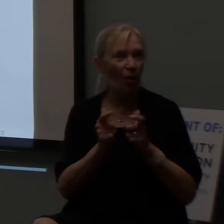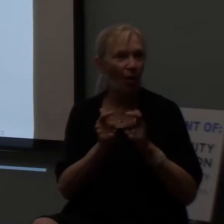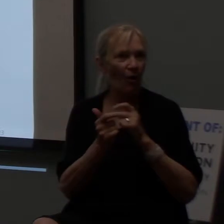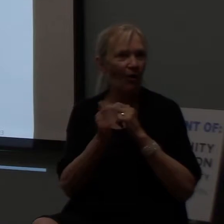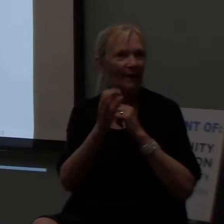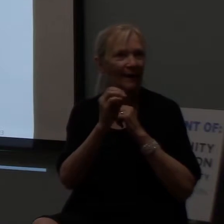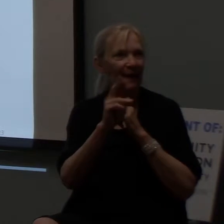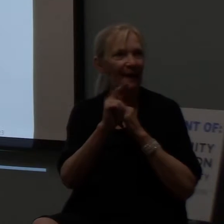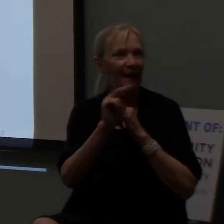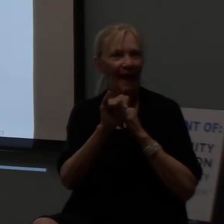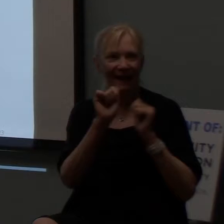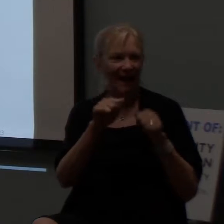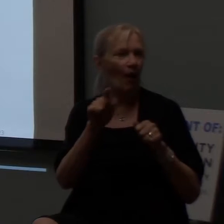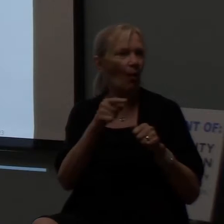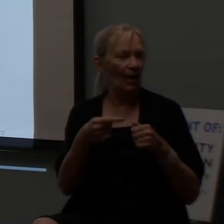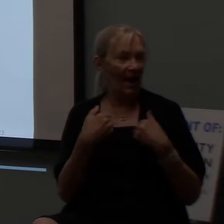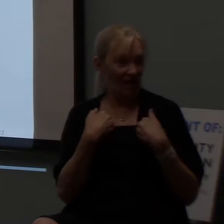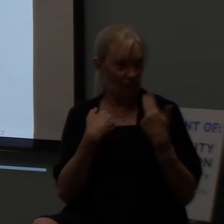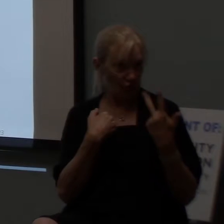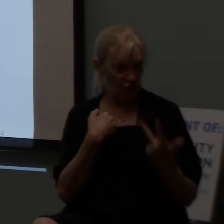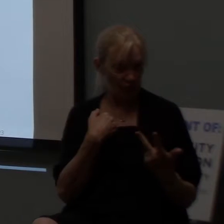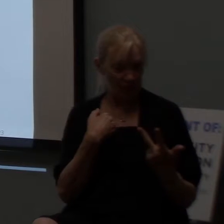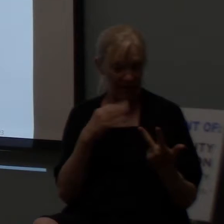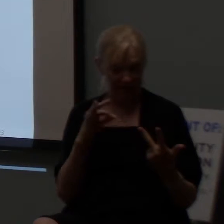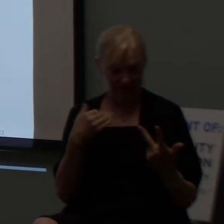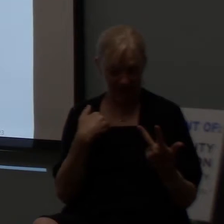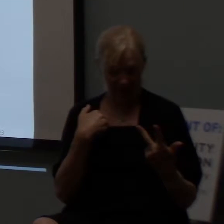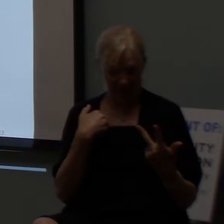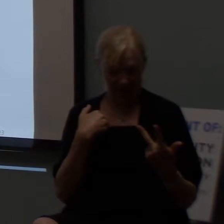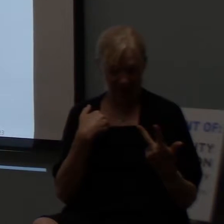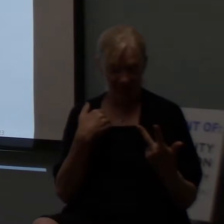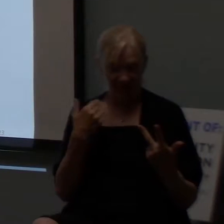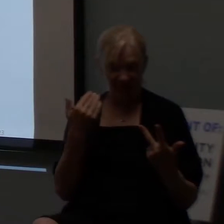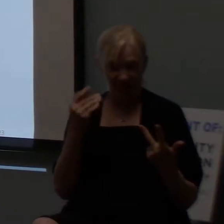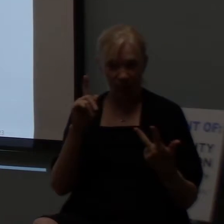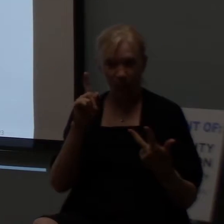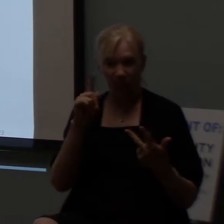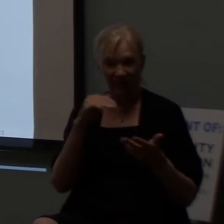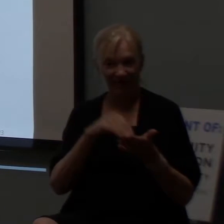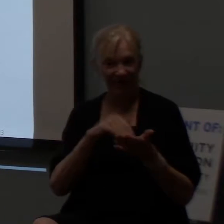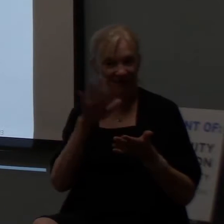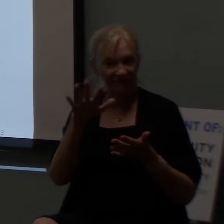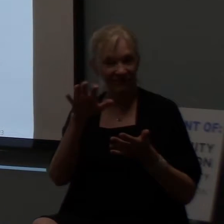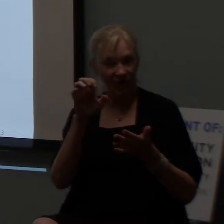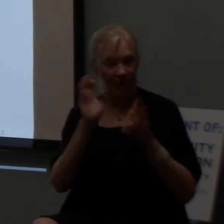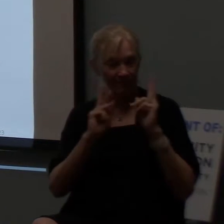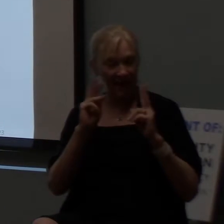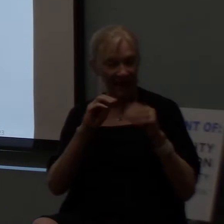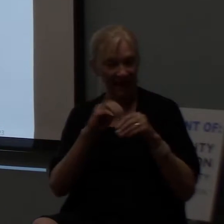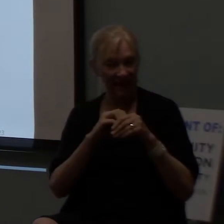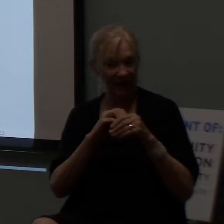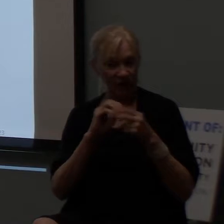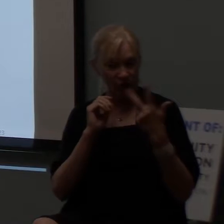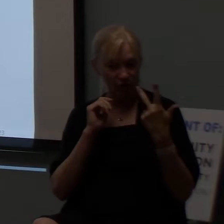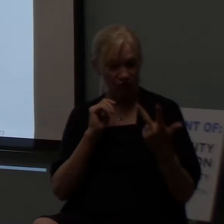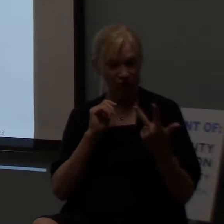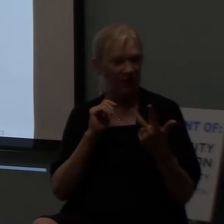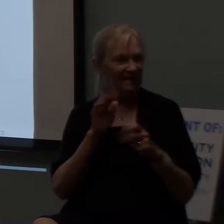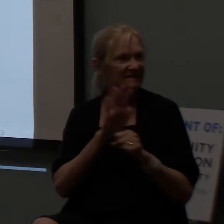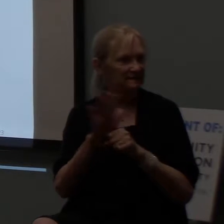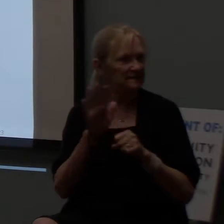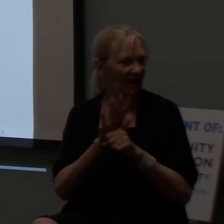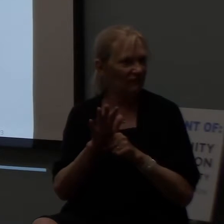3 commissioners, because if you have 1,500 people in your county, 3 commissioners is probably